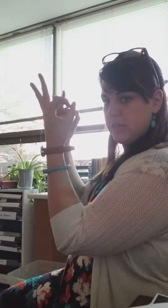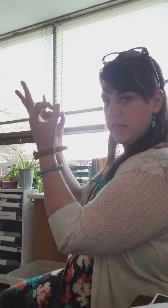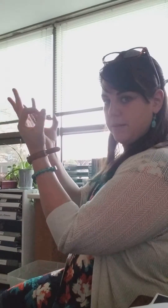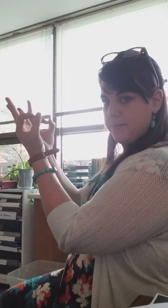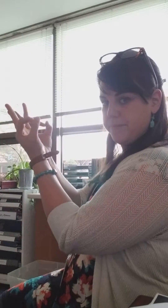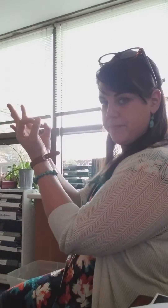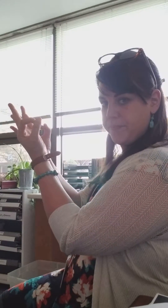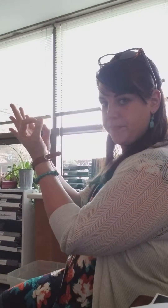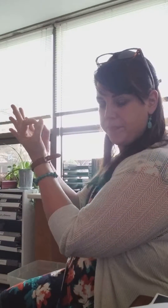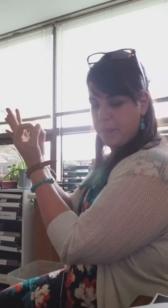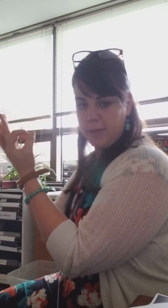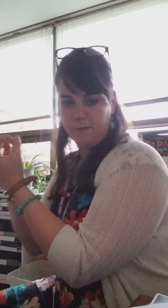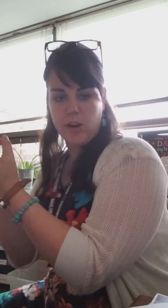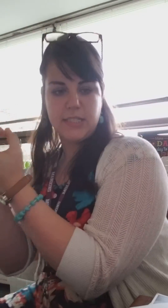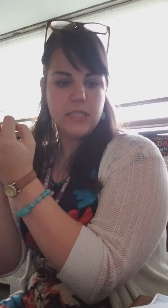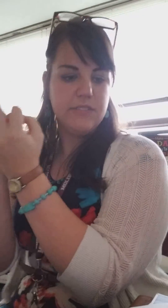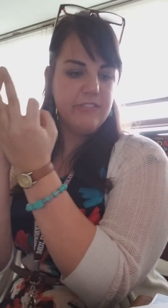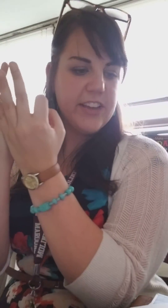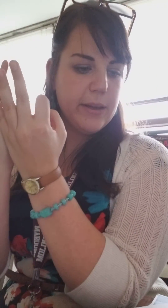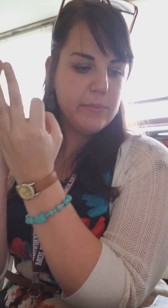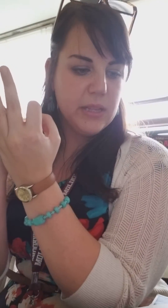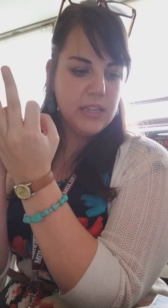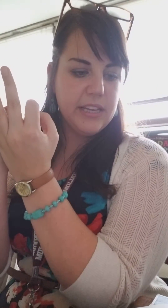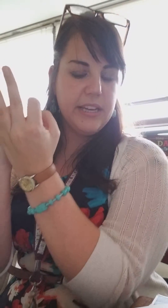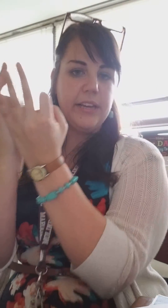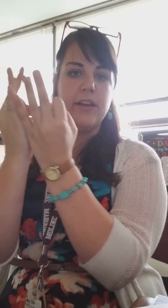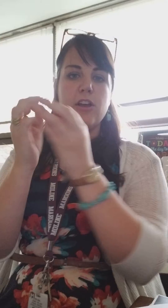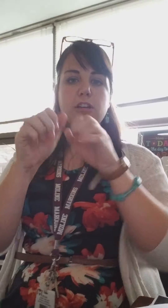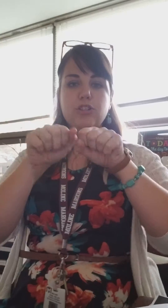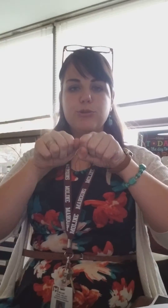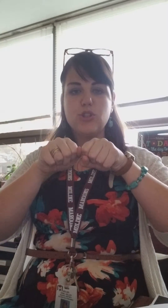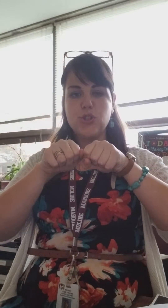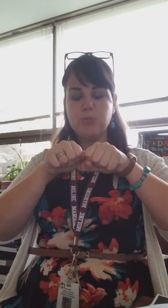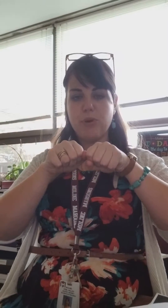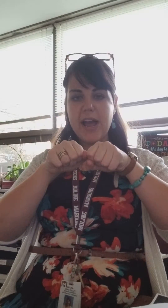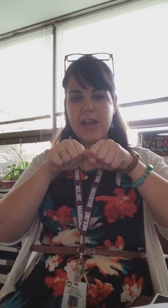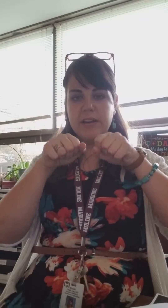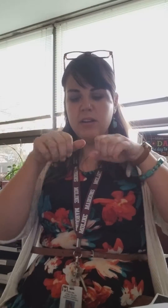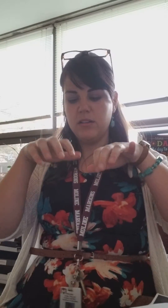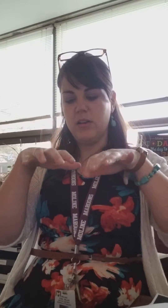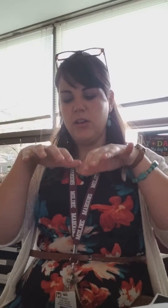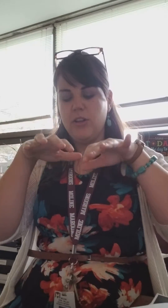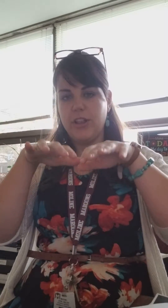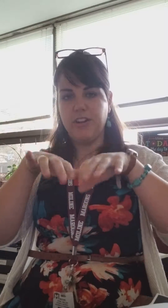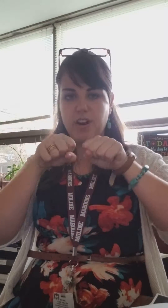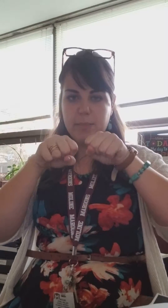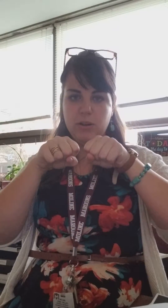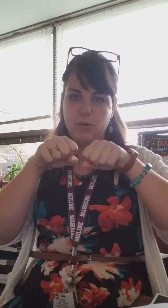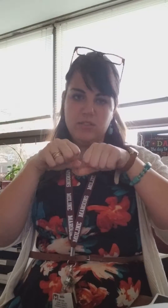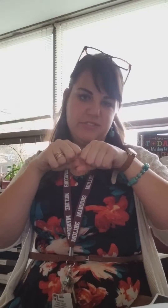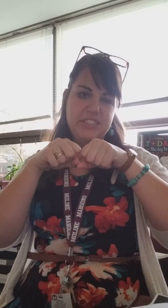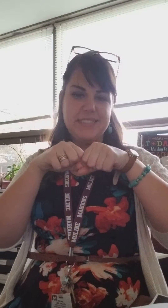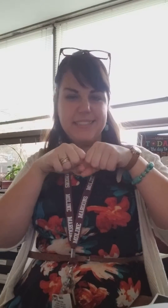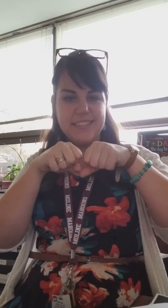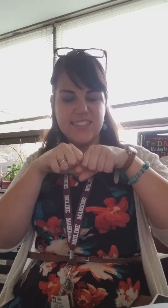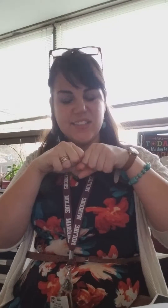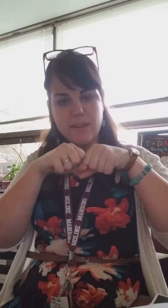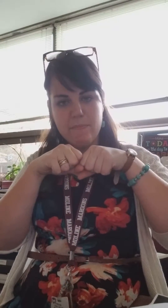Family. Friends and family. To spread, you're like grabbing hold of seeds or